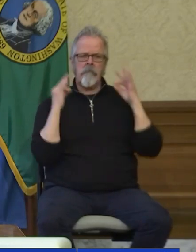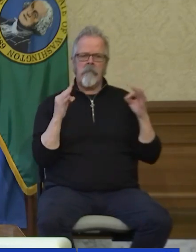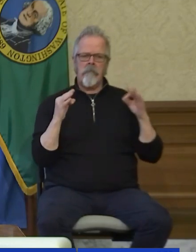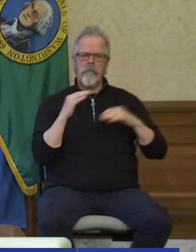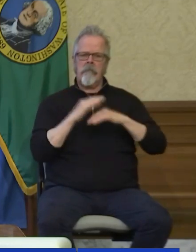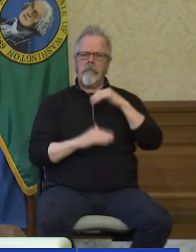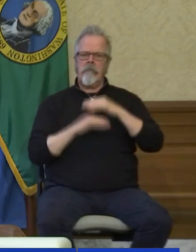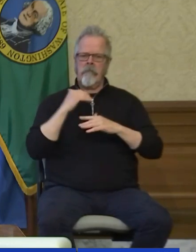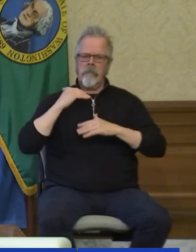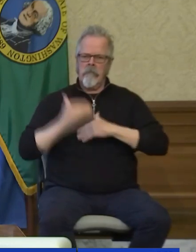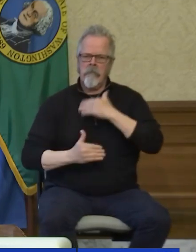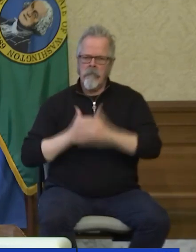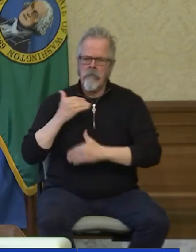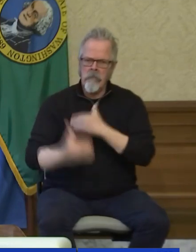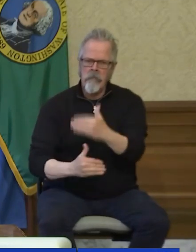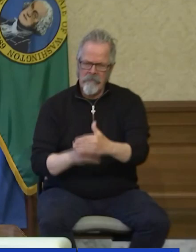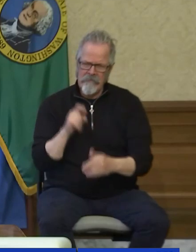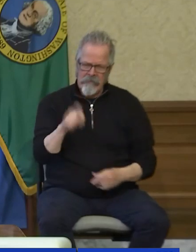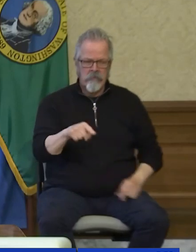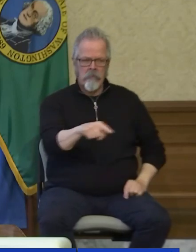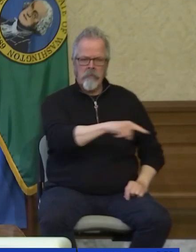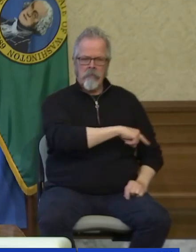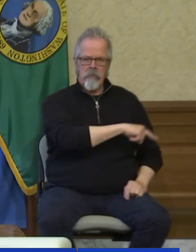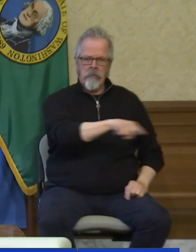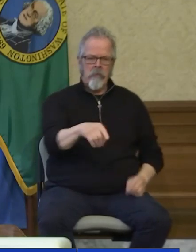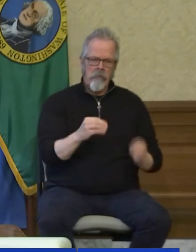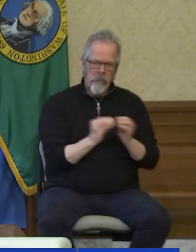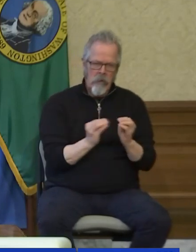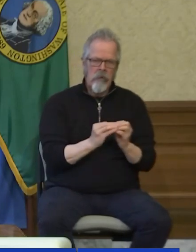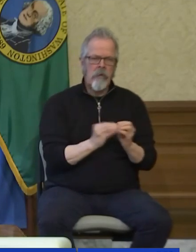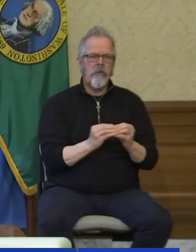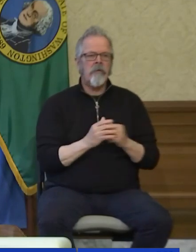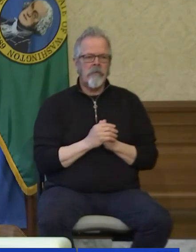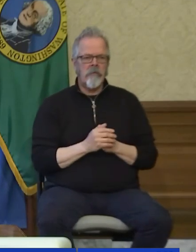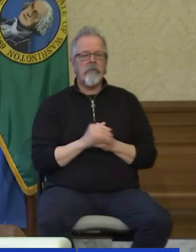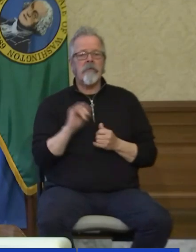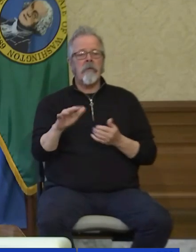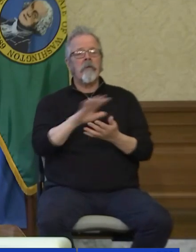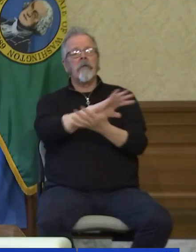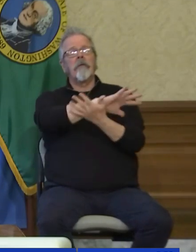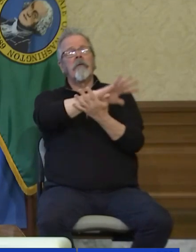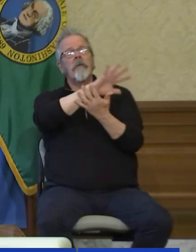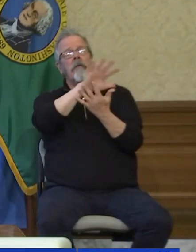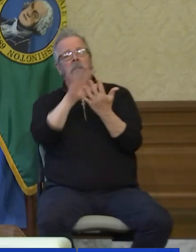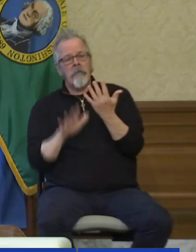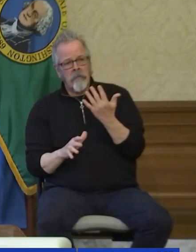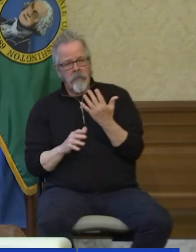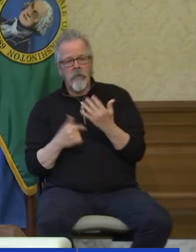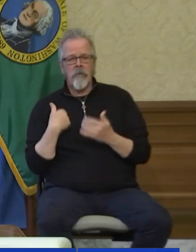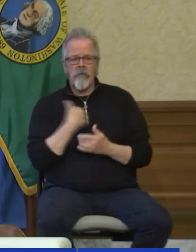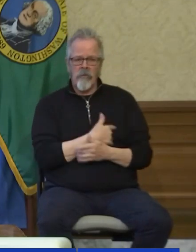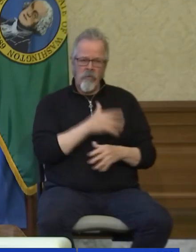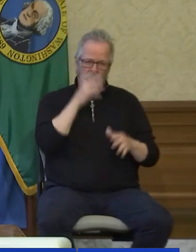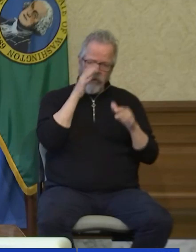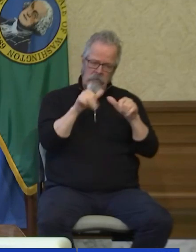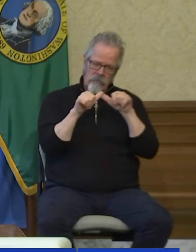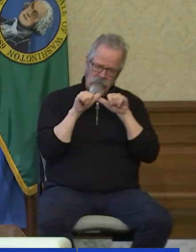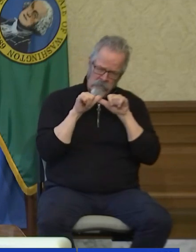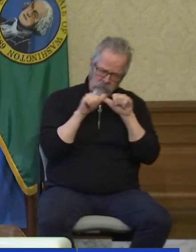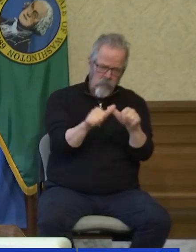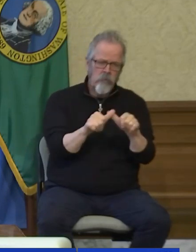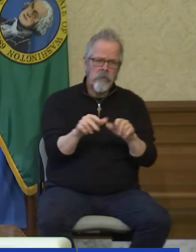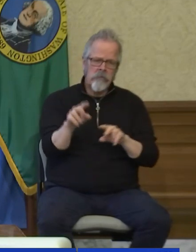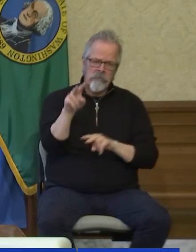So we will be looking at all of these metrics and making a judgment on a regular basis